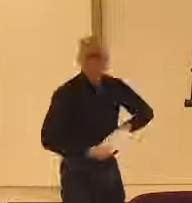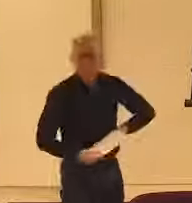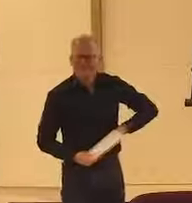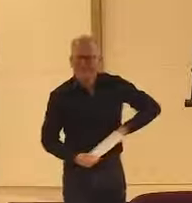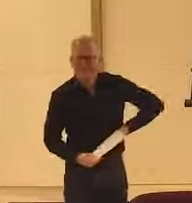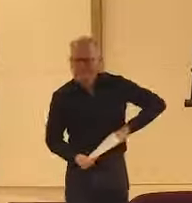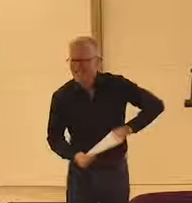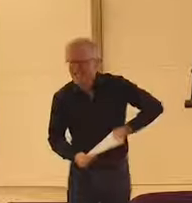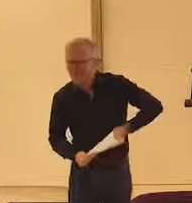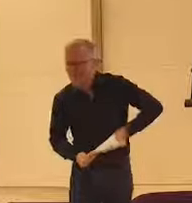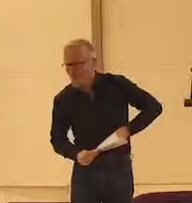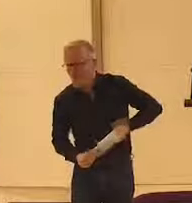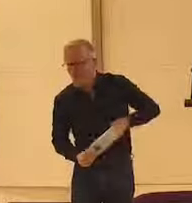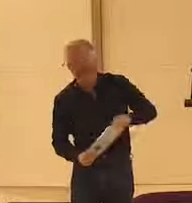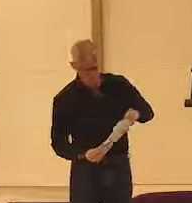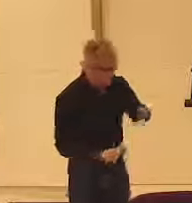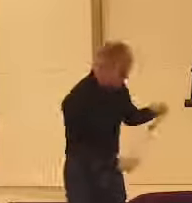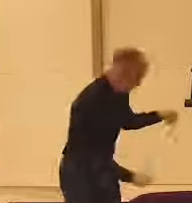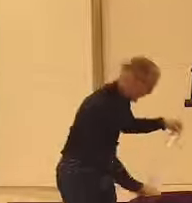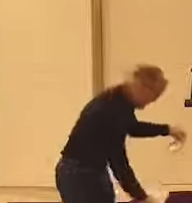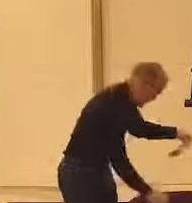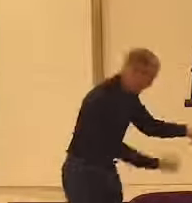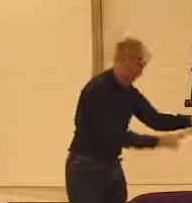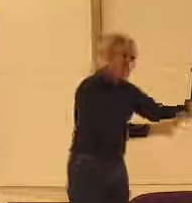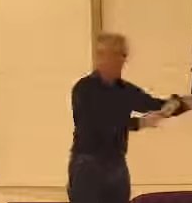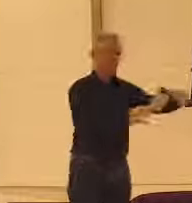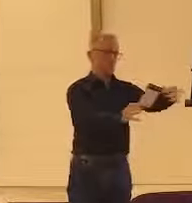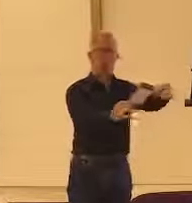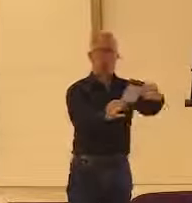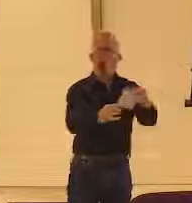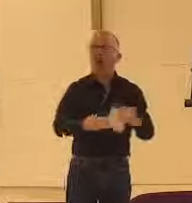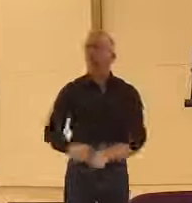them. Let's see what else in my shopping bag.